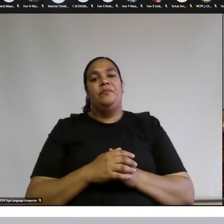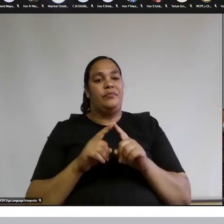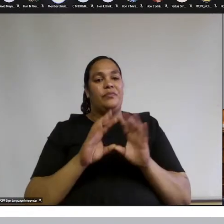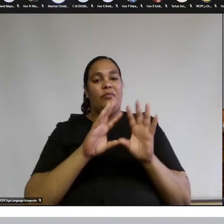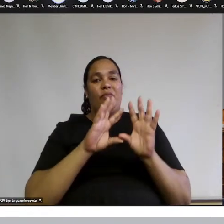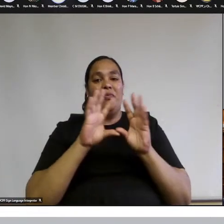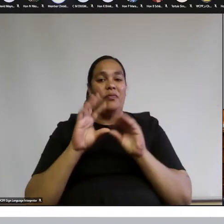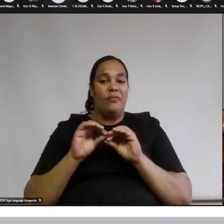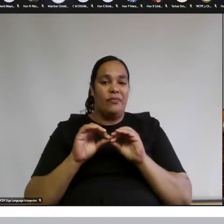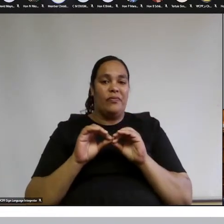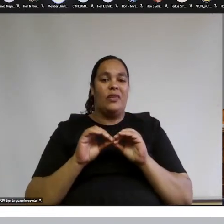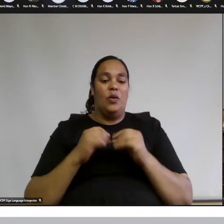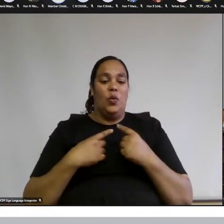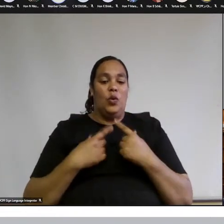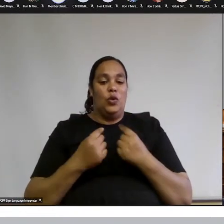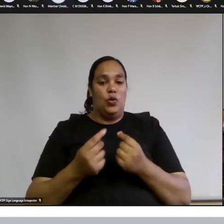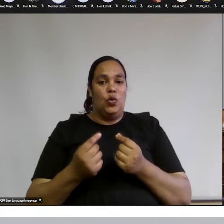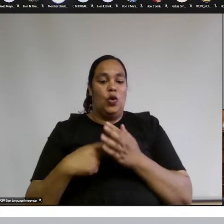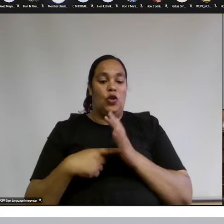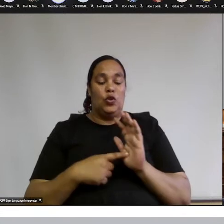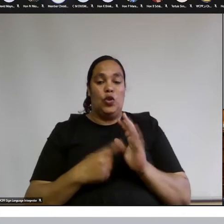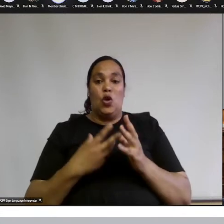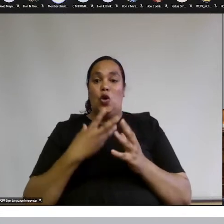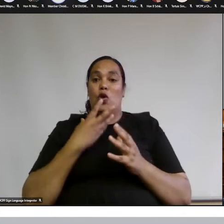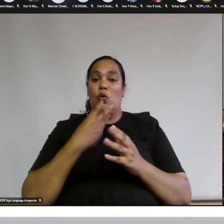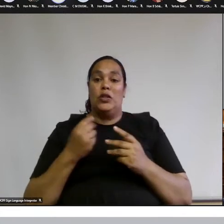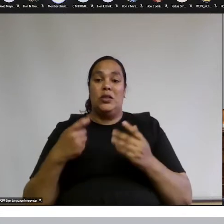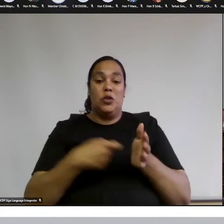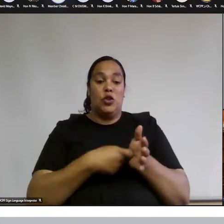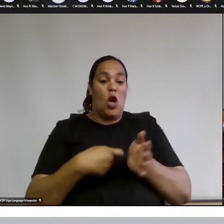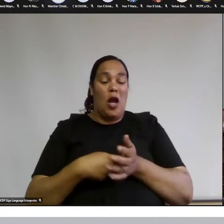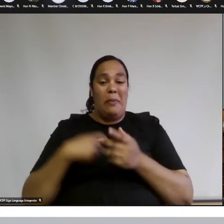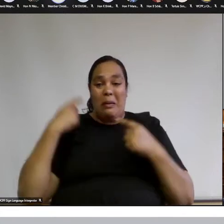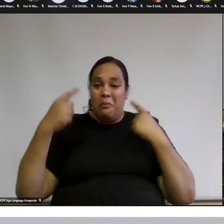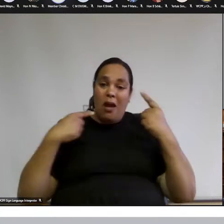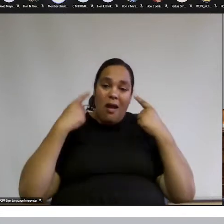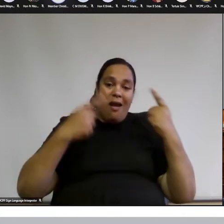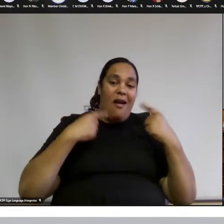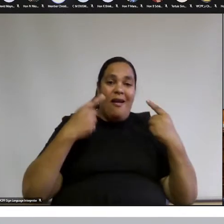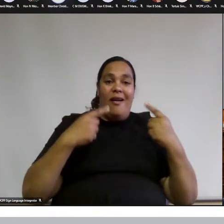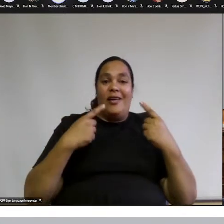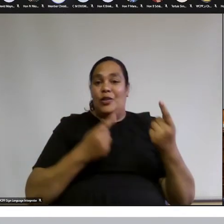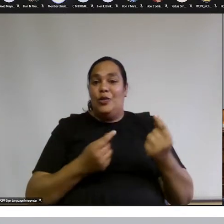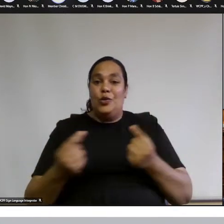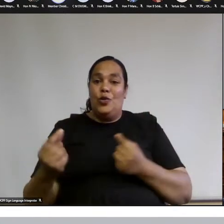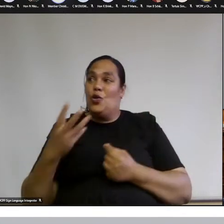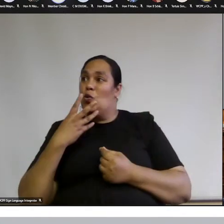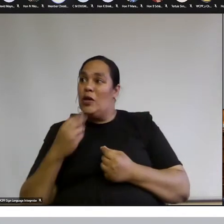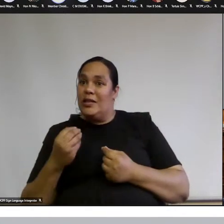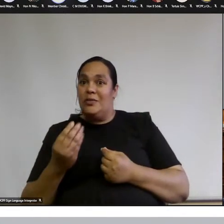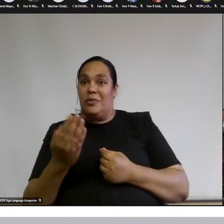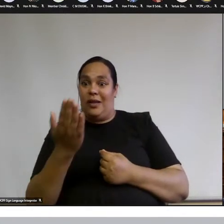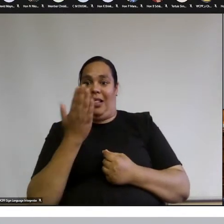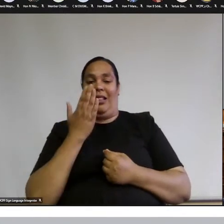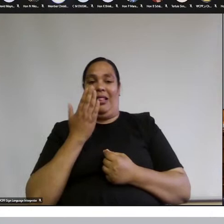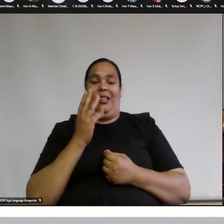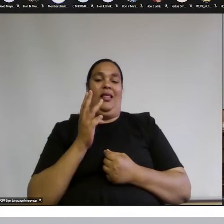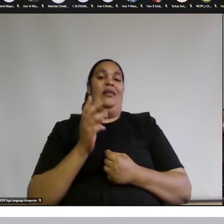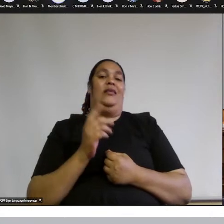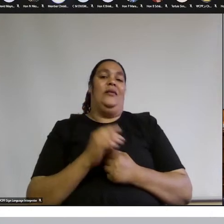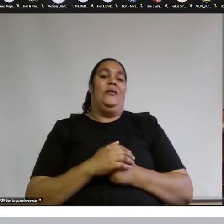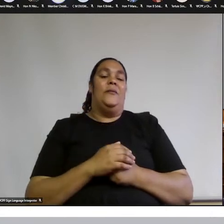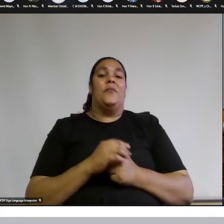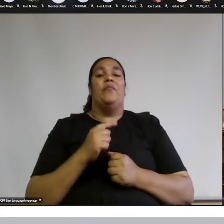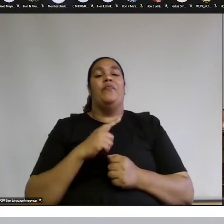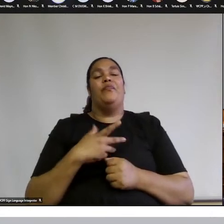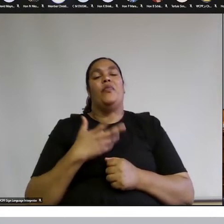buzz show us that Christmas shopping madness, Christmas is upon us. I